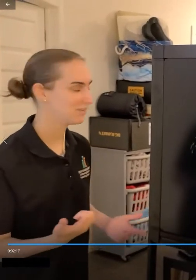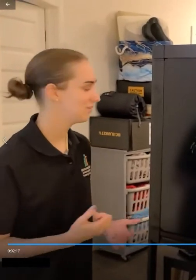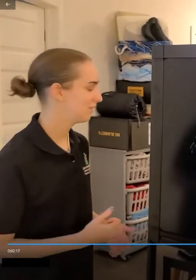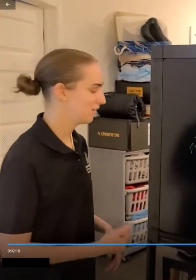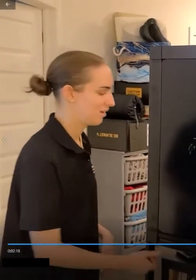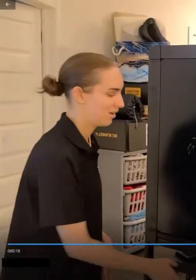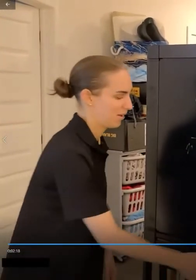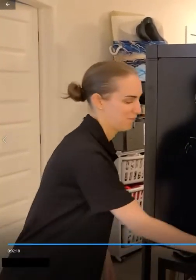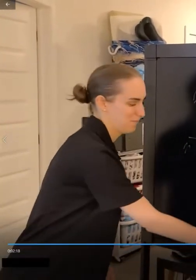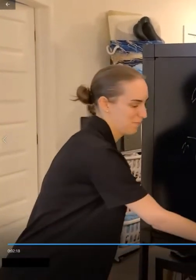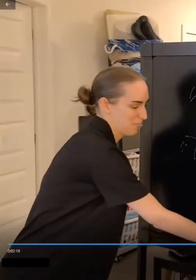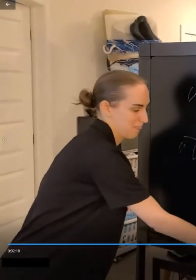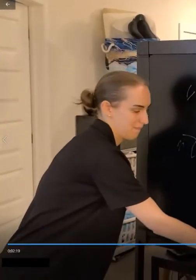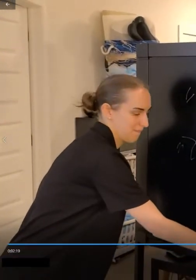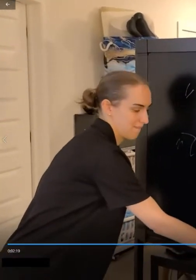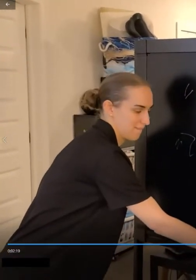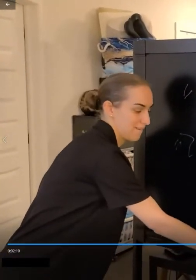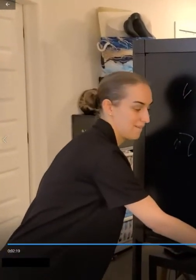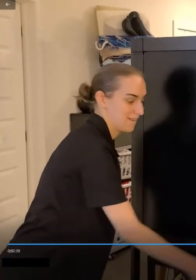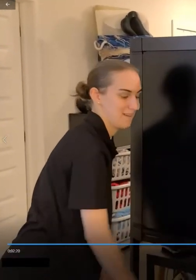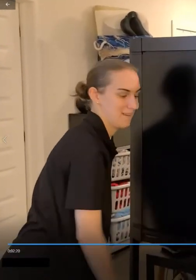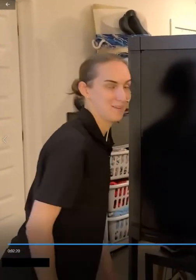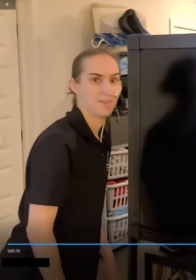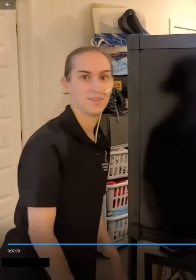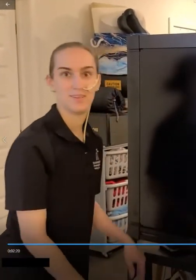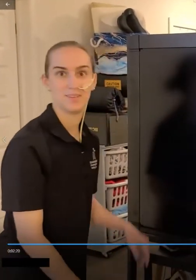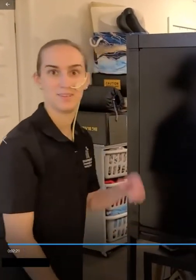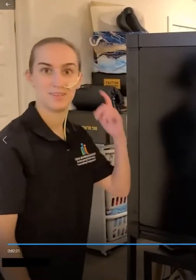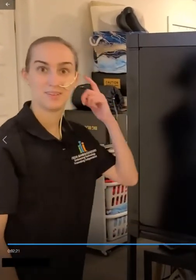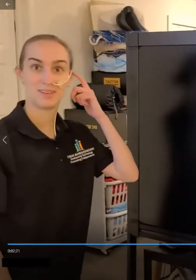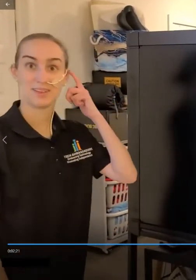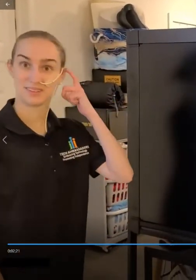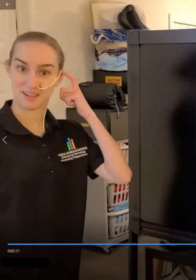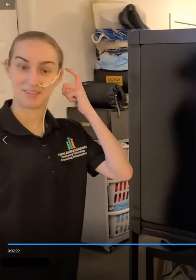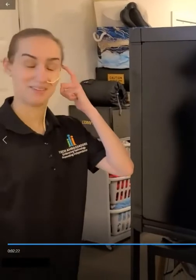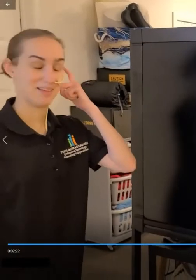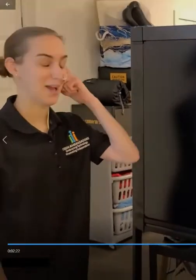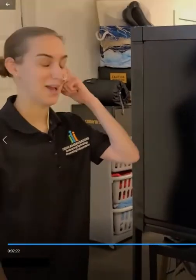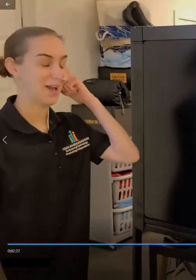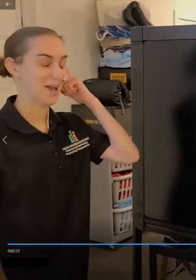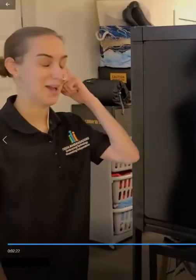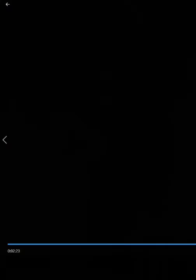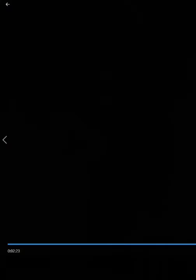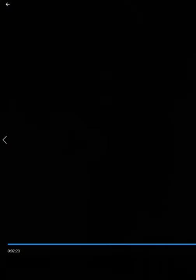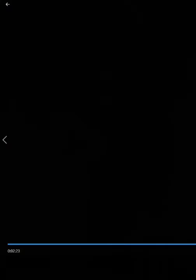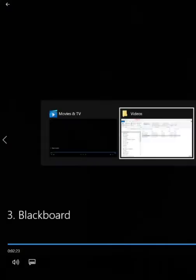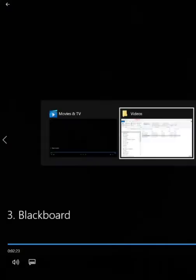works. That's what it's about, right? It's about finding a way to make things work. Exactly.